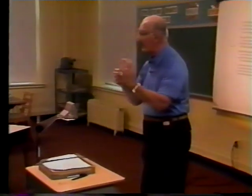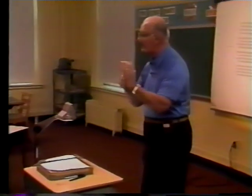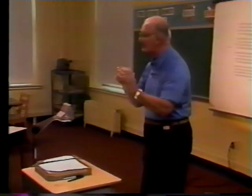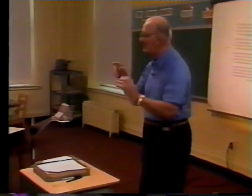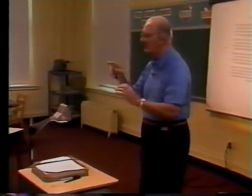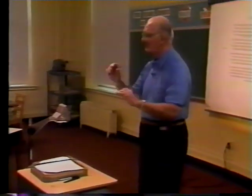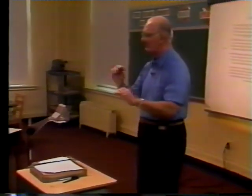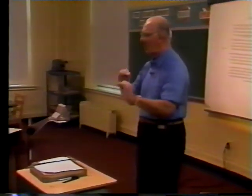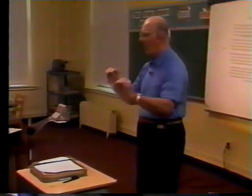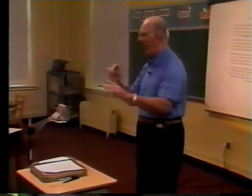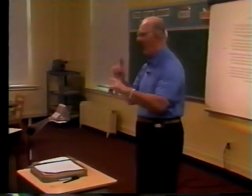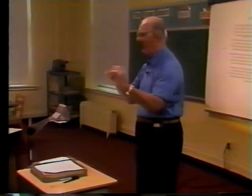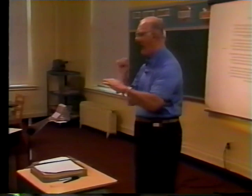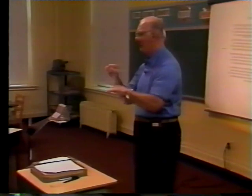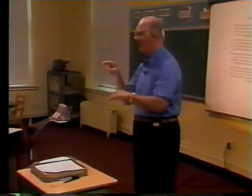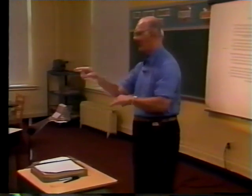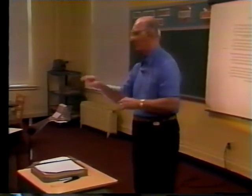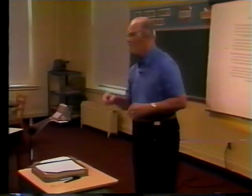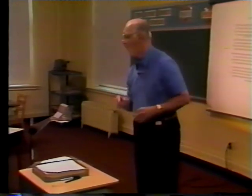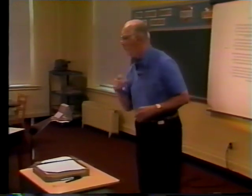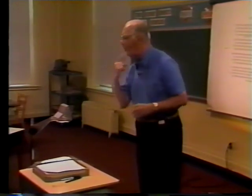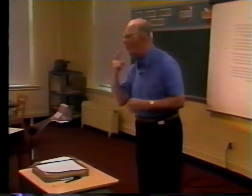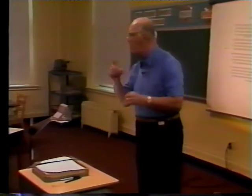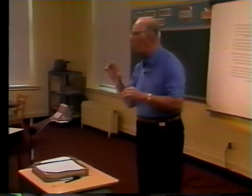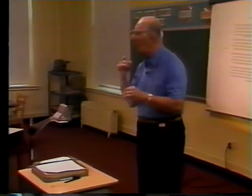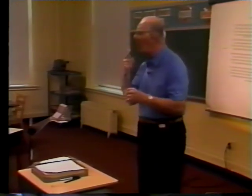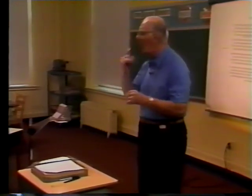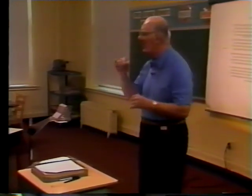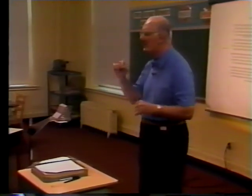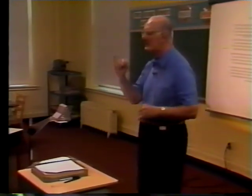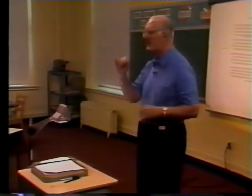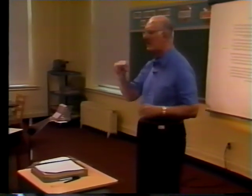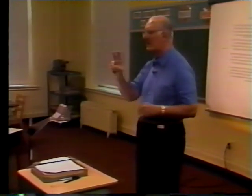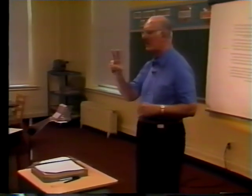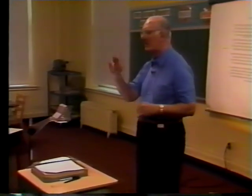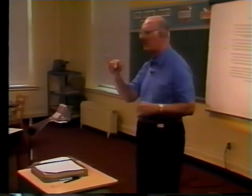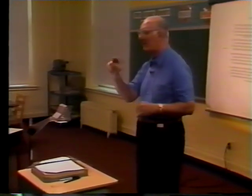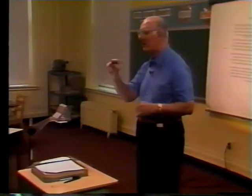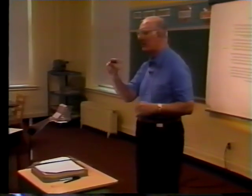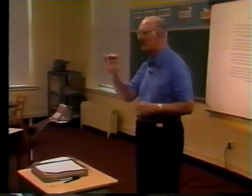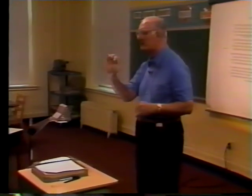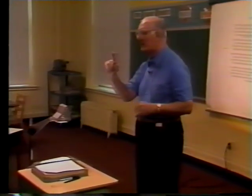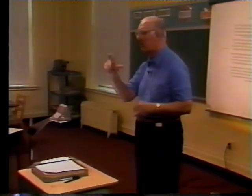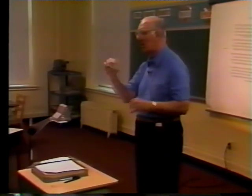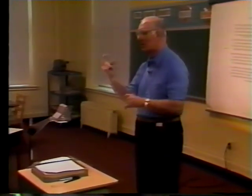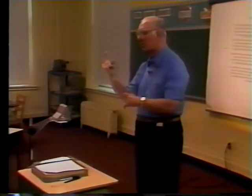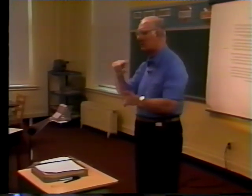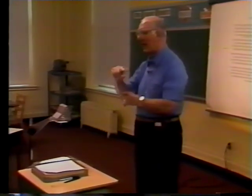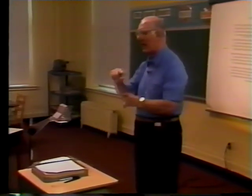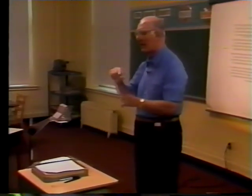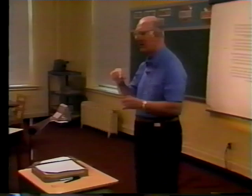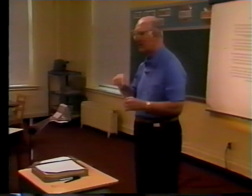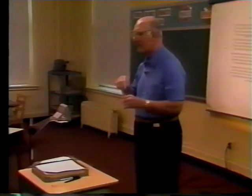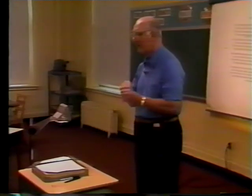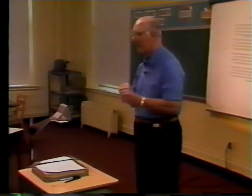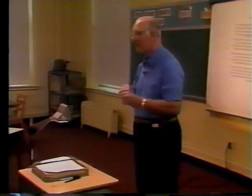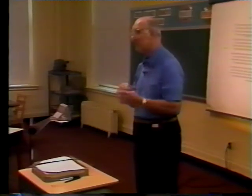Means nobody can beat you. Who is invincible today in